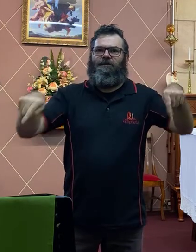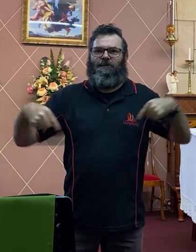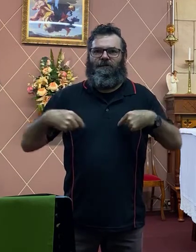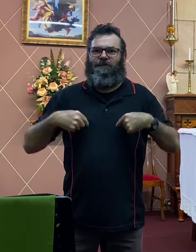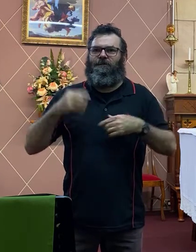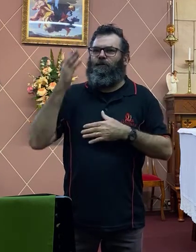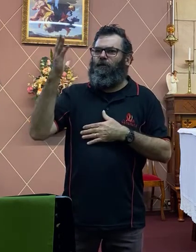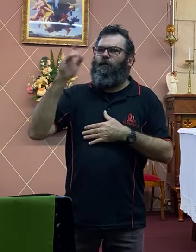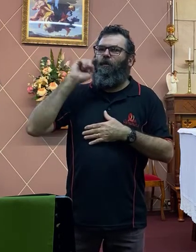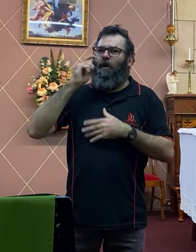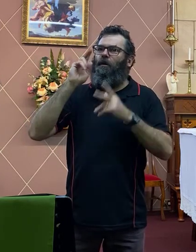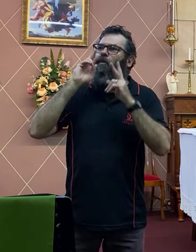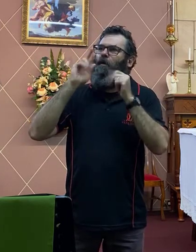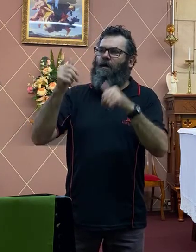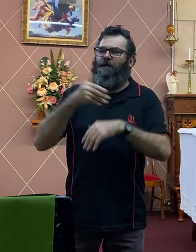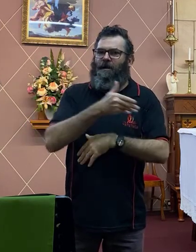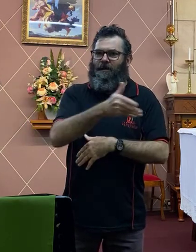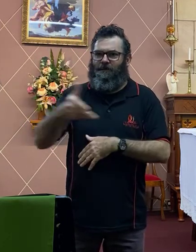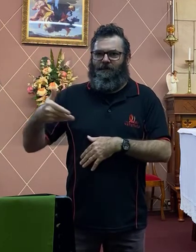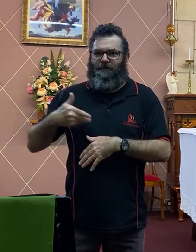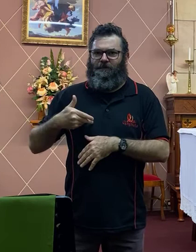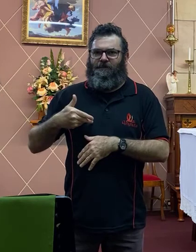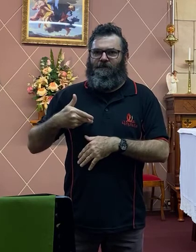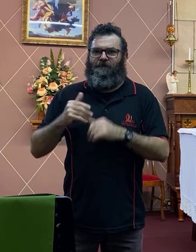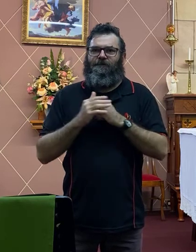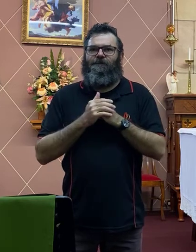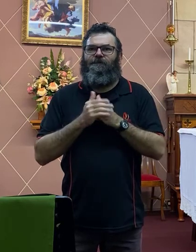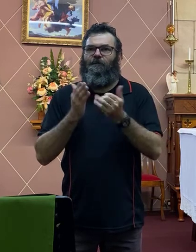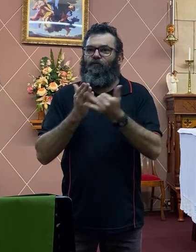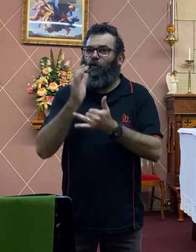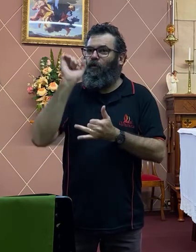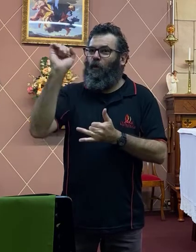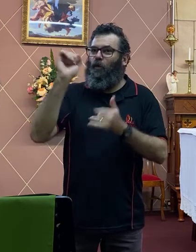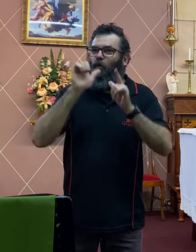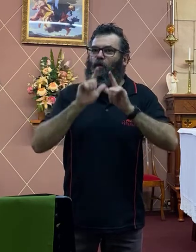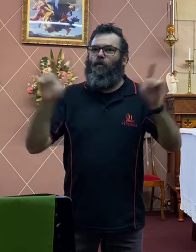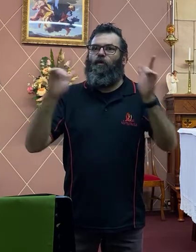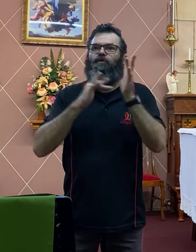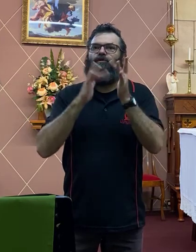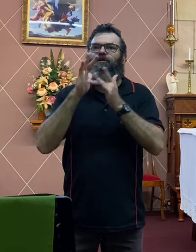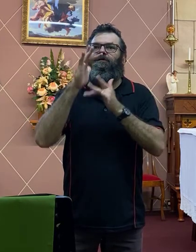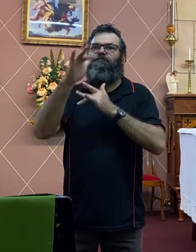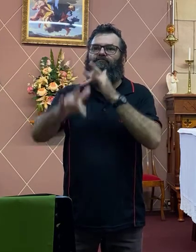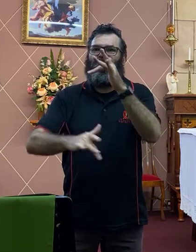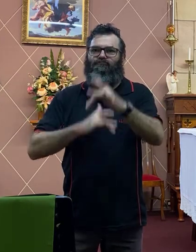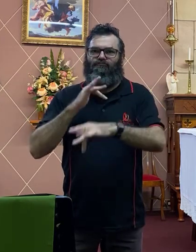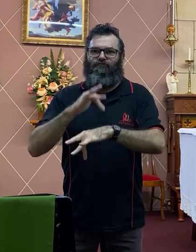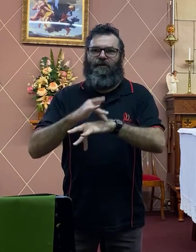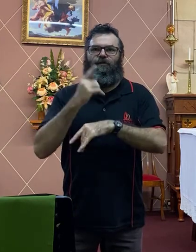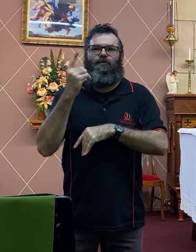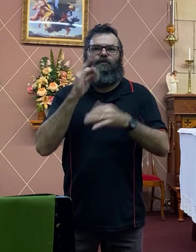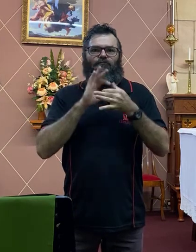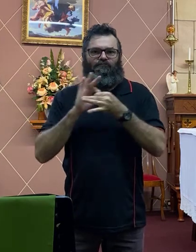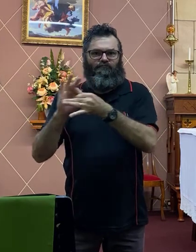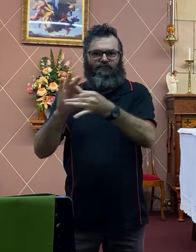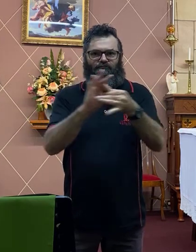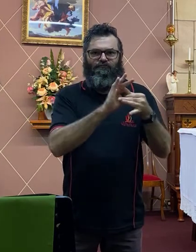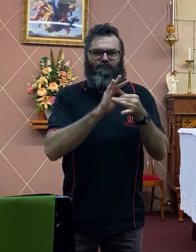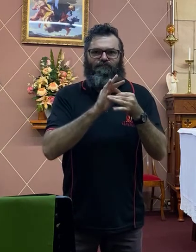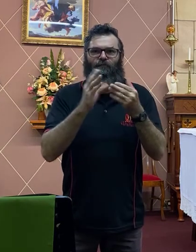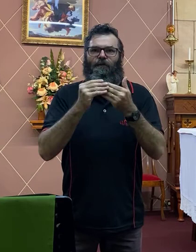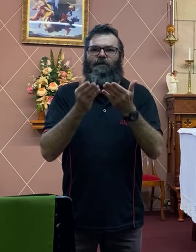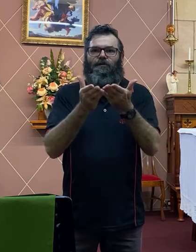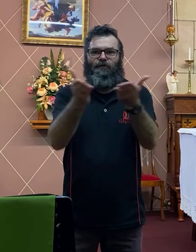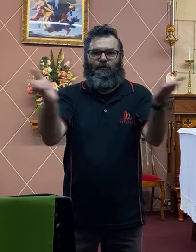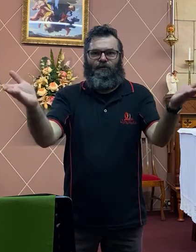nurtured. For our Lord Jesus Christ, your Son, who lives and reigns with you in the unity of the Holy Spirit, one